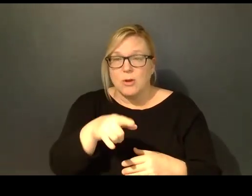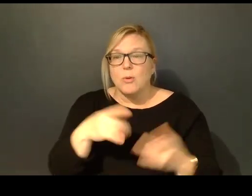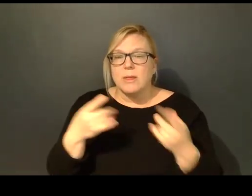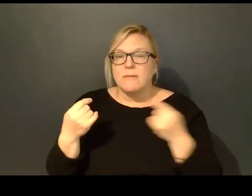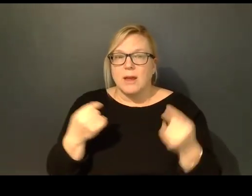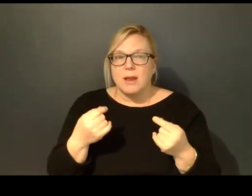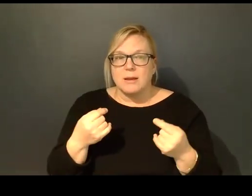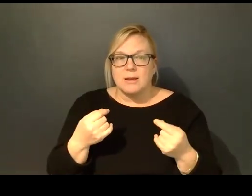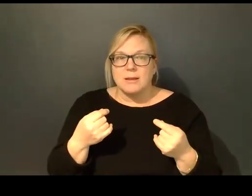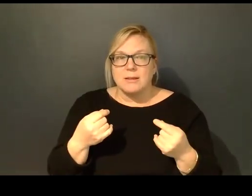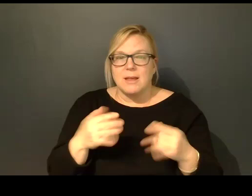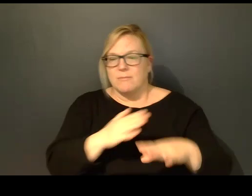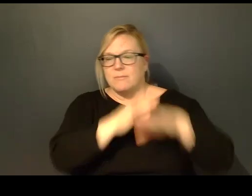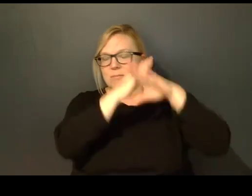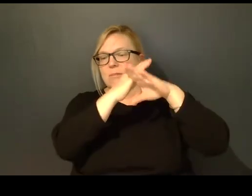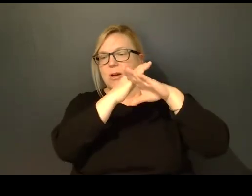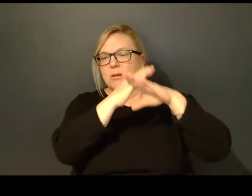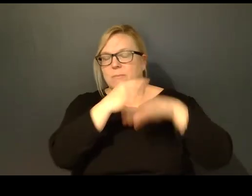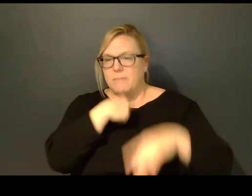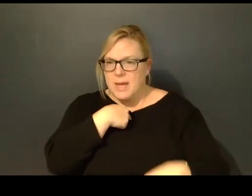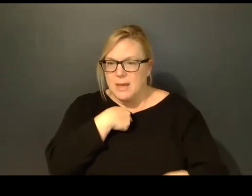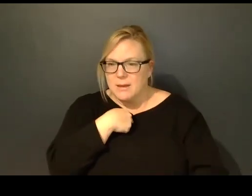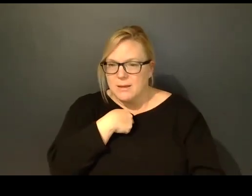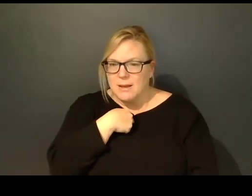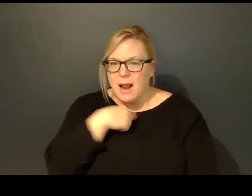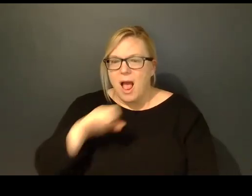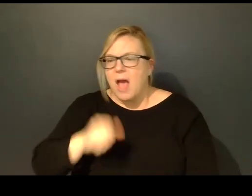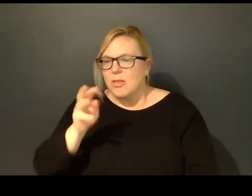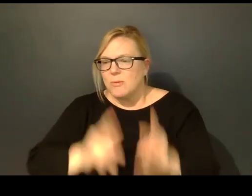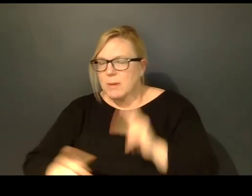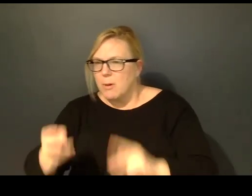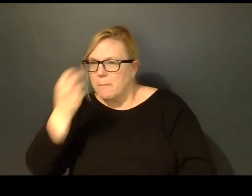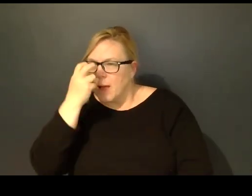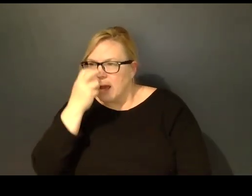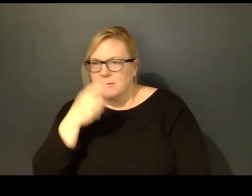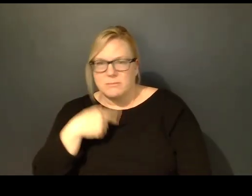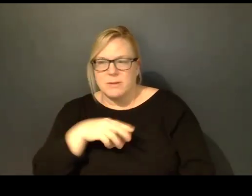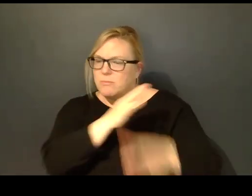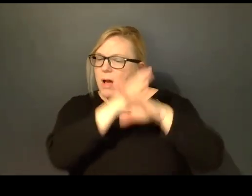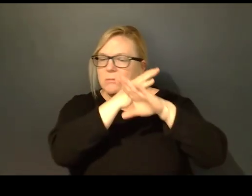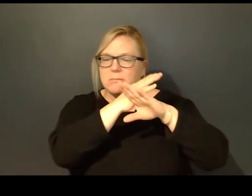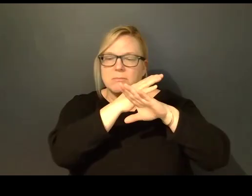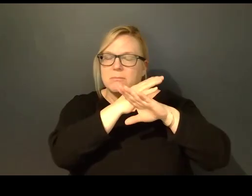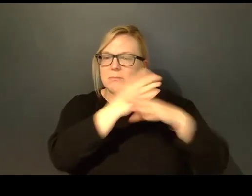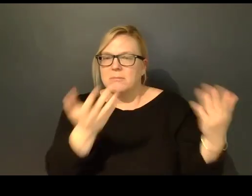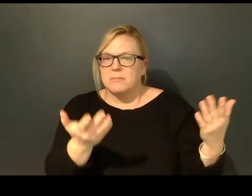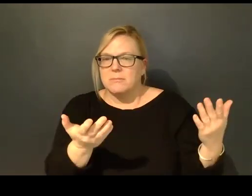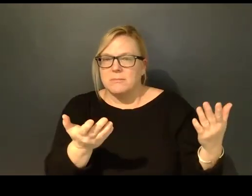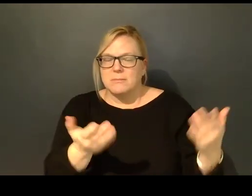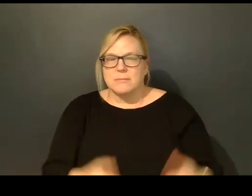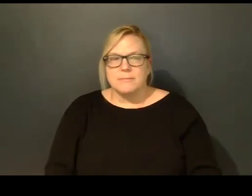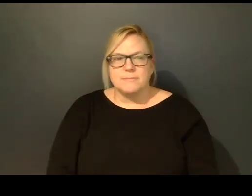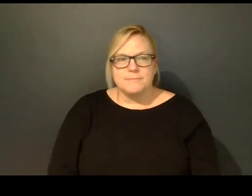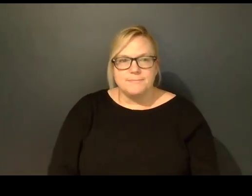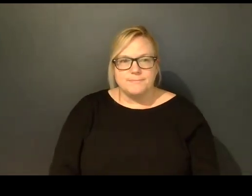have locked me and the rest of my colleagues who are blind and partially sighted out. So for the fun of it, I'll swipe